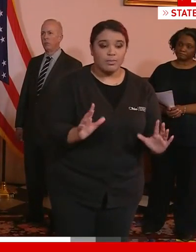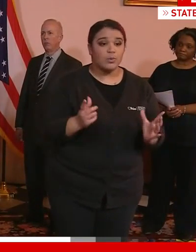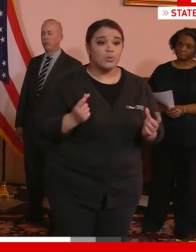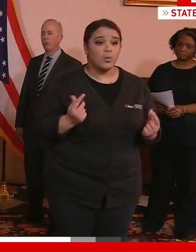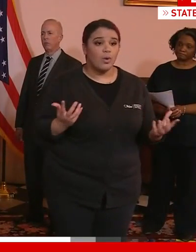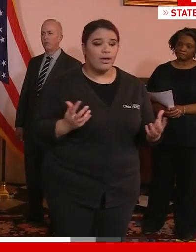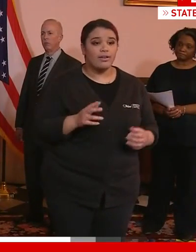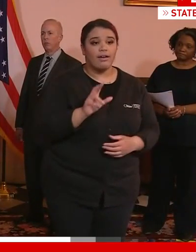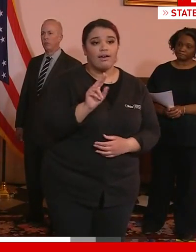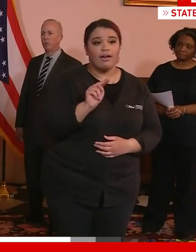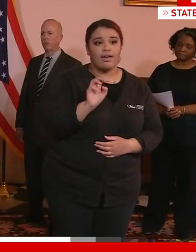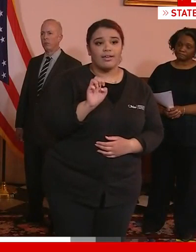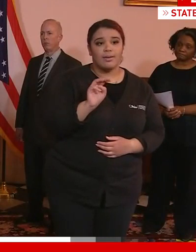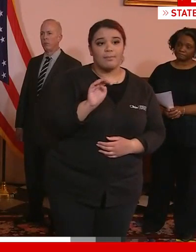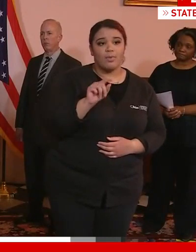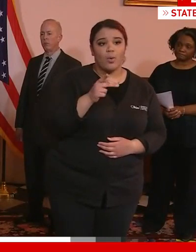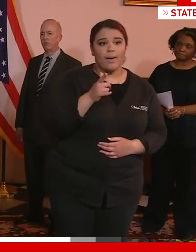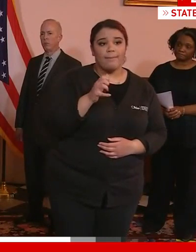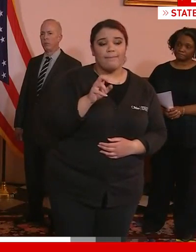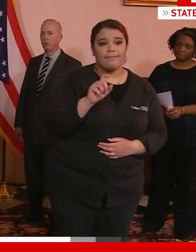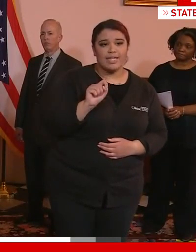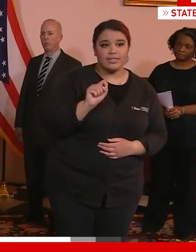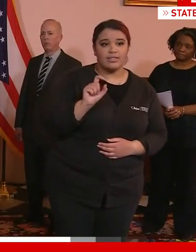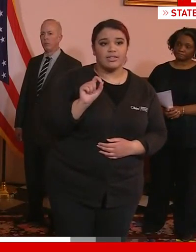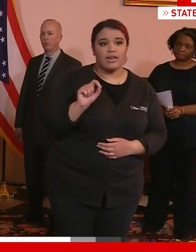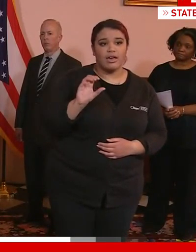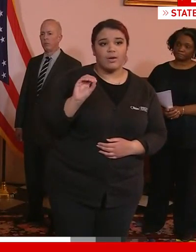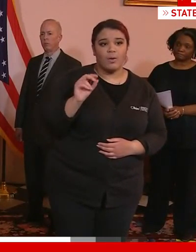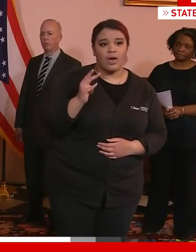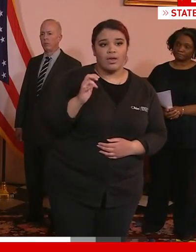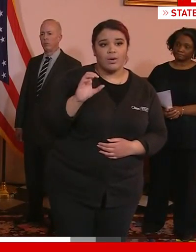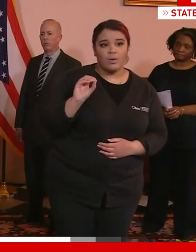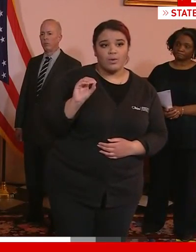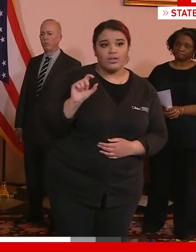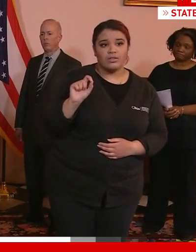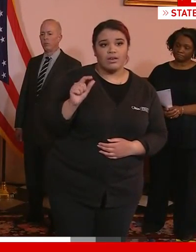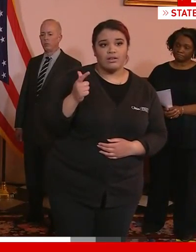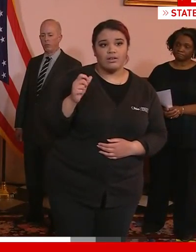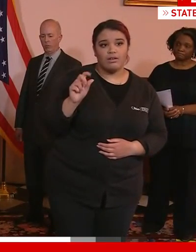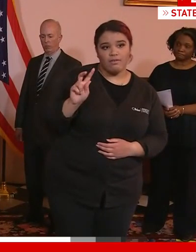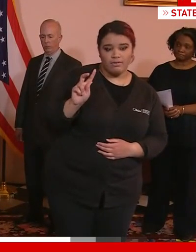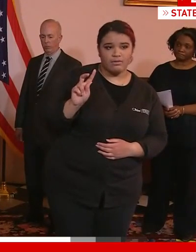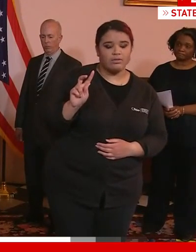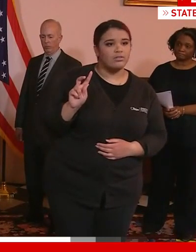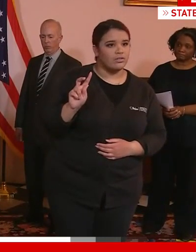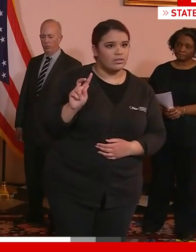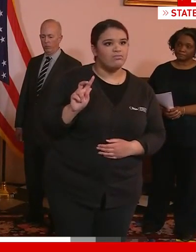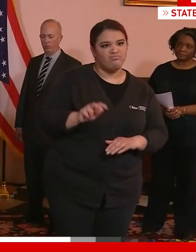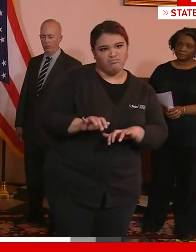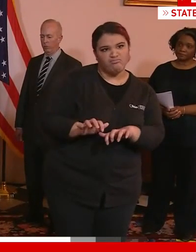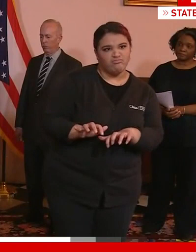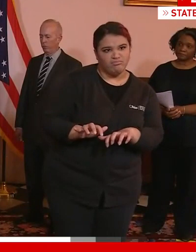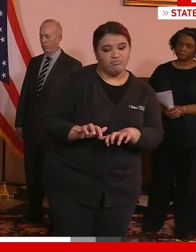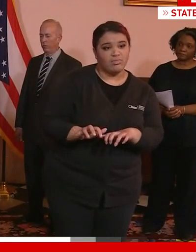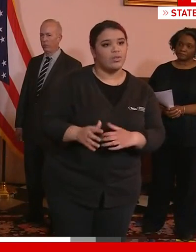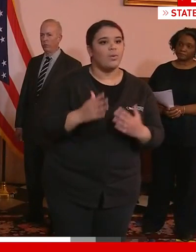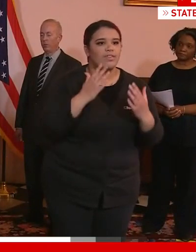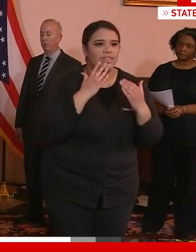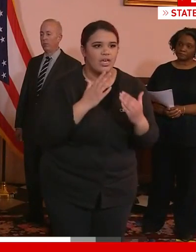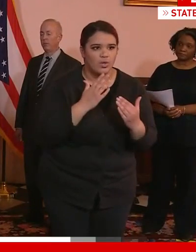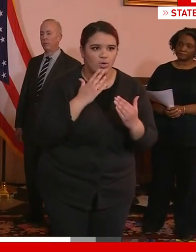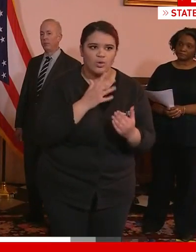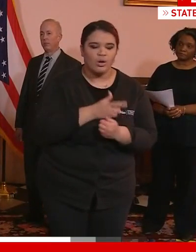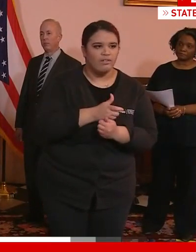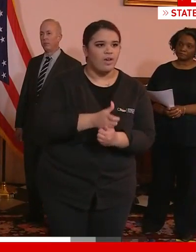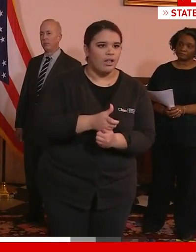unemployment.ohio.gov. Thank you for responding to that, because up until yesterday we had a 95-minute wait on the